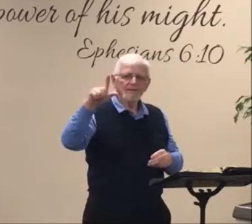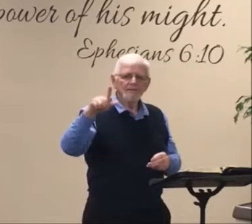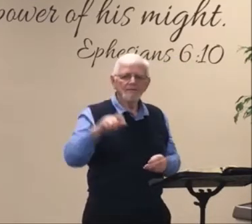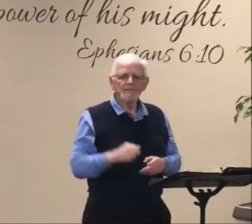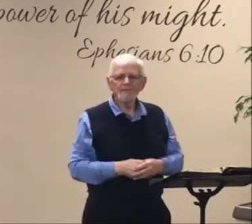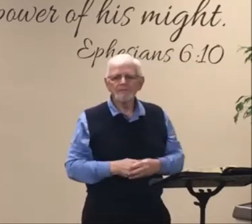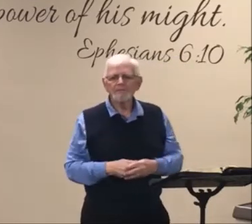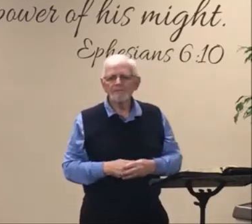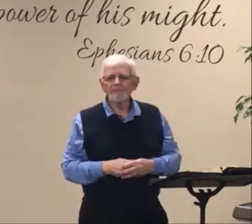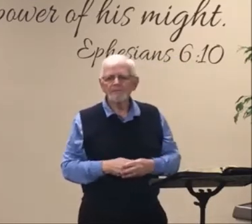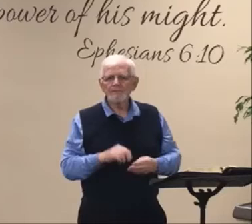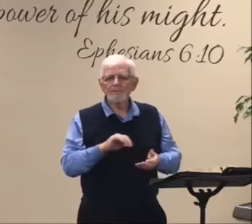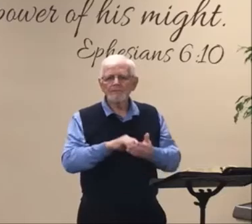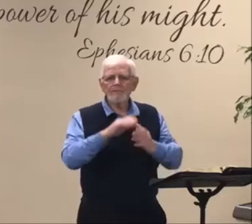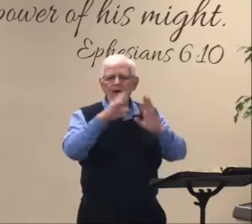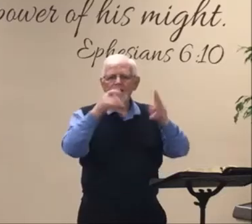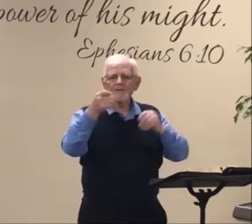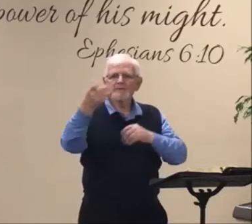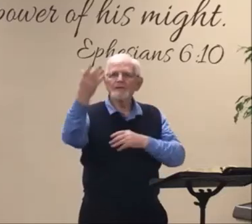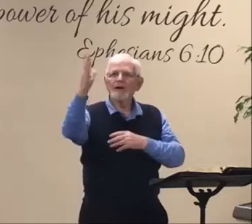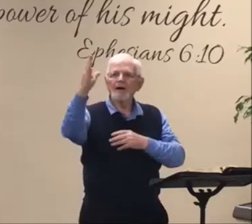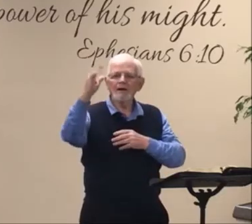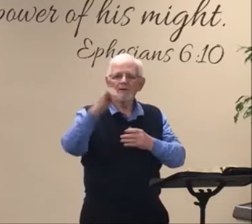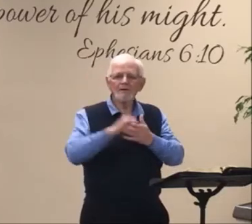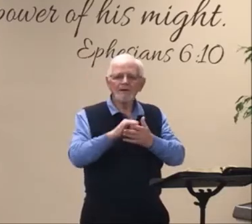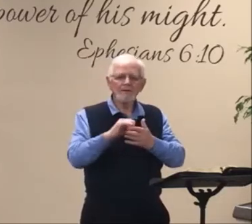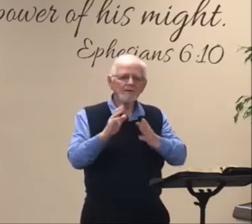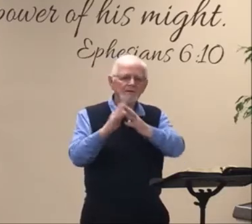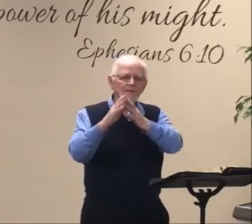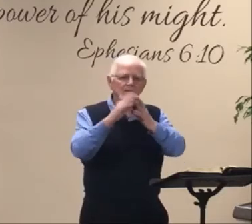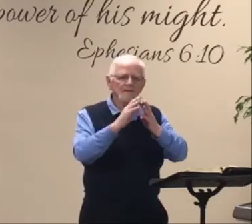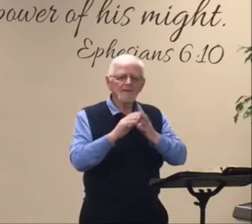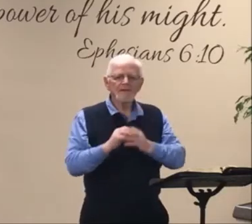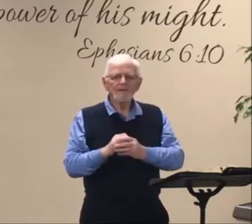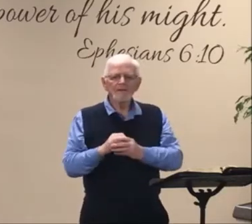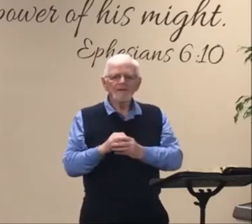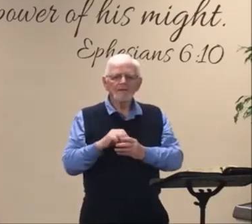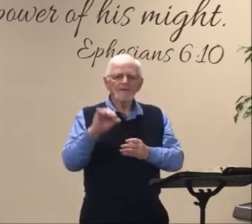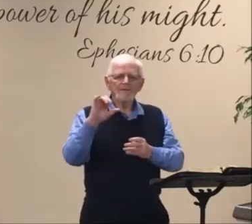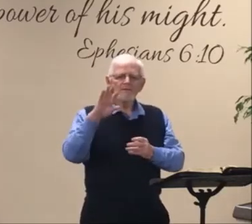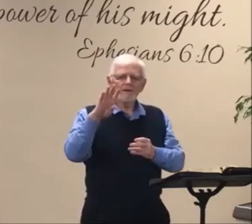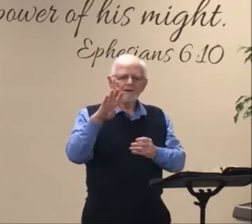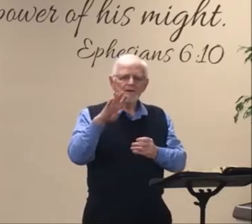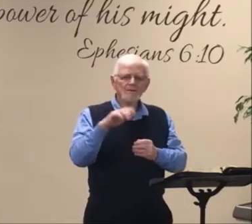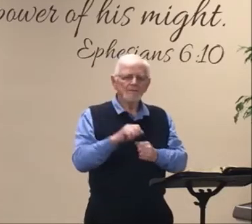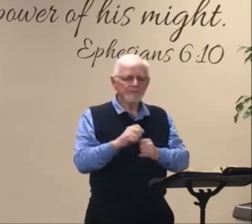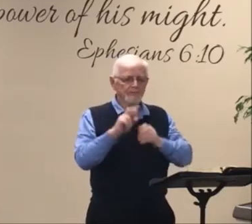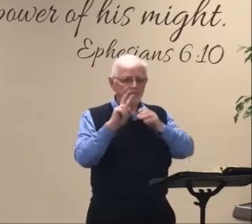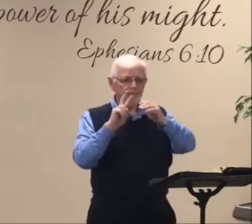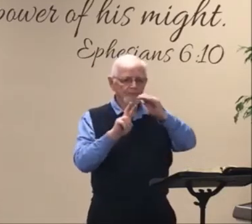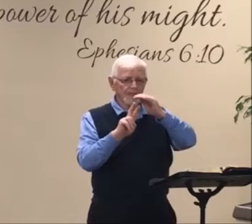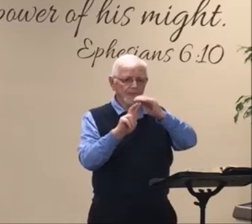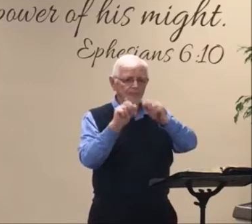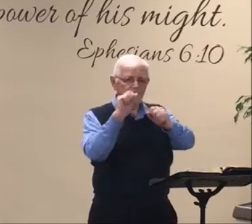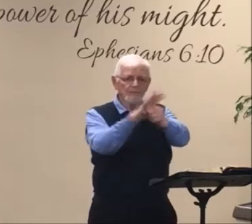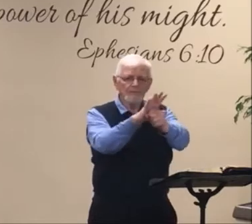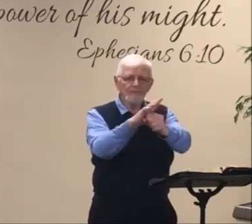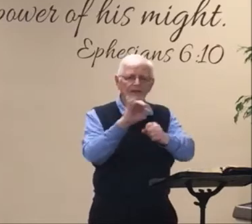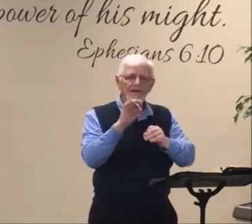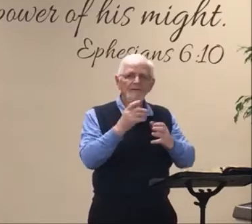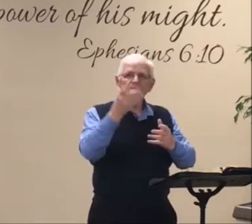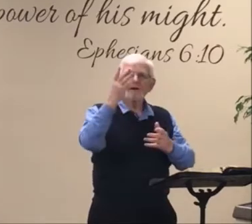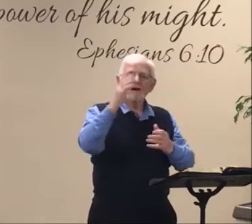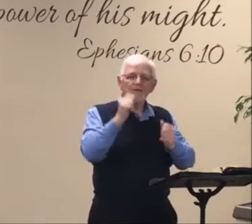Elohim meaning God. But the name of that city was called Luz at the first. And Jacob vowed a vow saying, if God be with